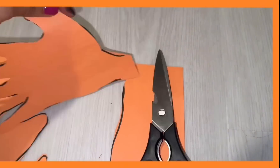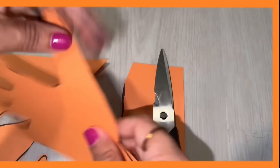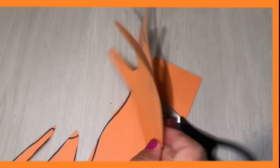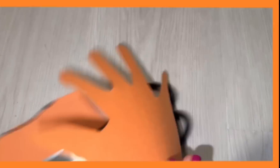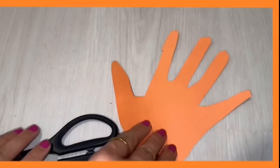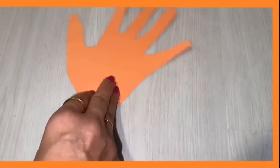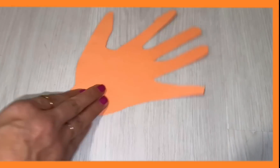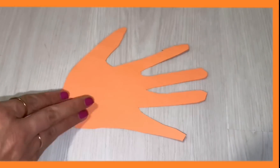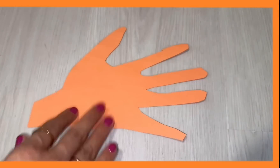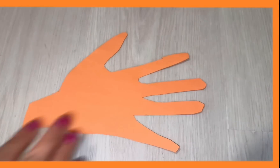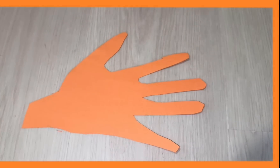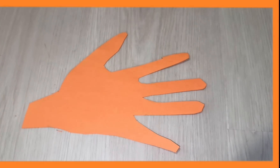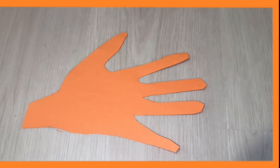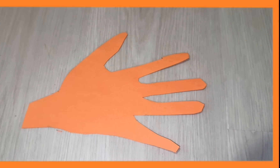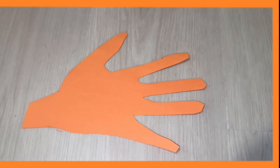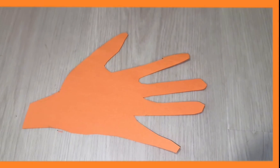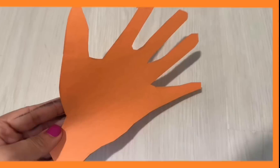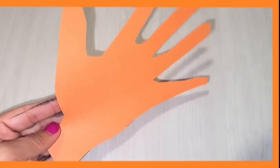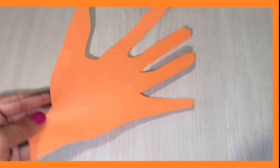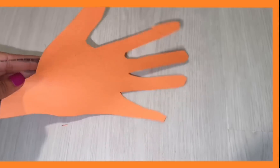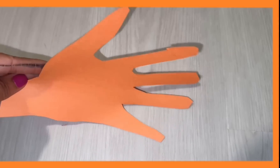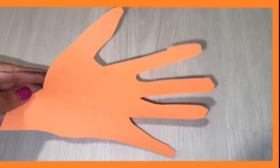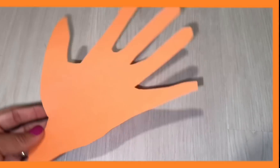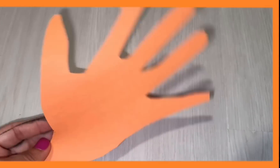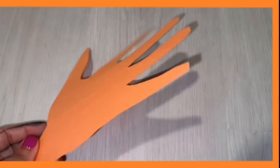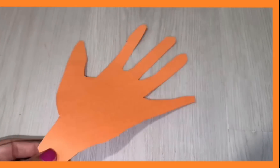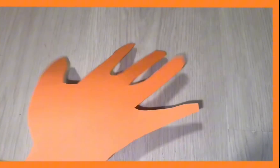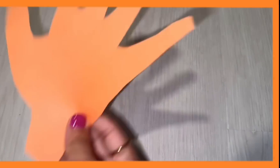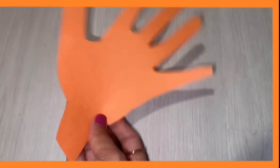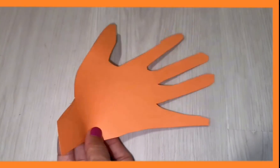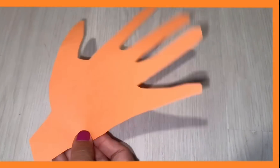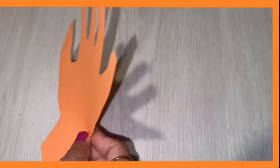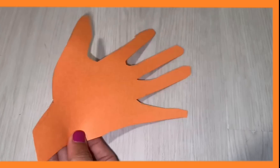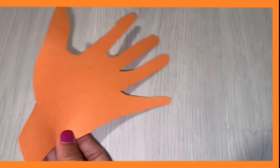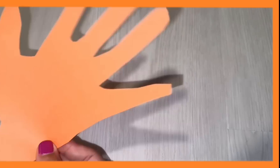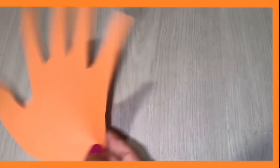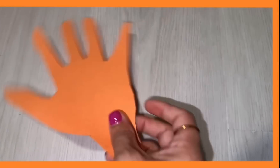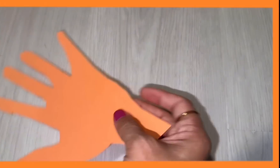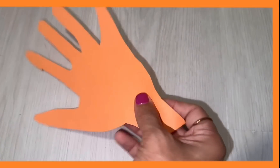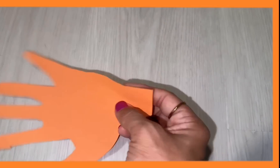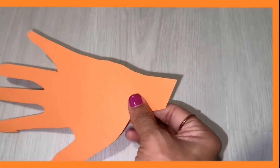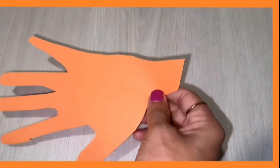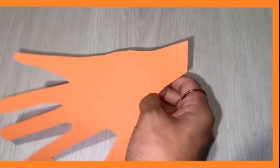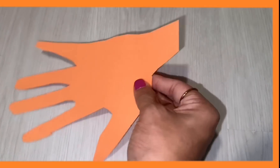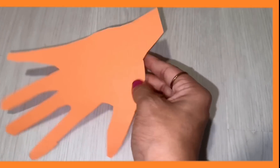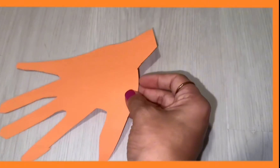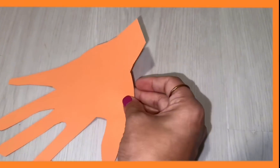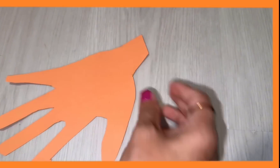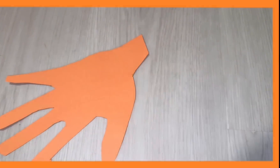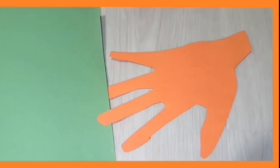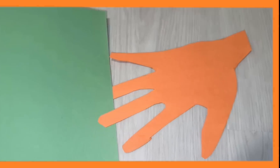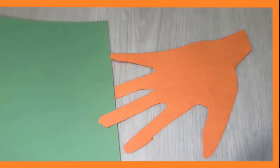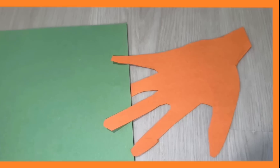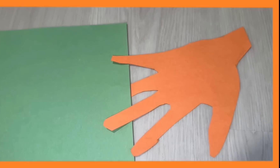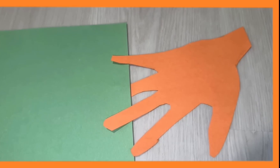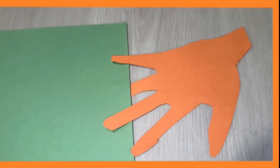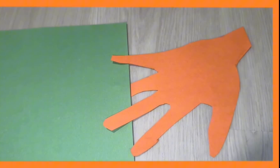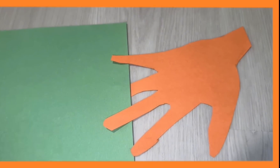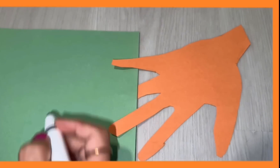to be perfect. And there you have it. There's my hand, which we'll be making a hand pumpkin. Now we